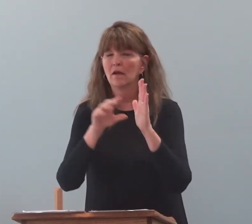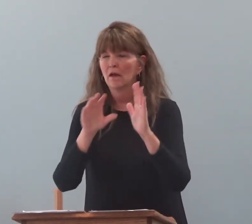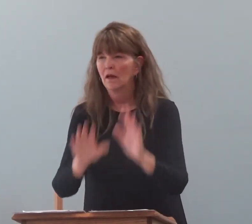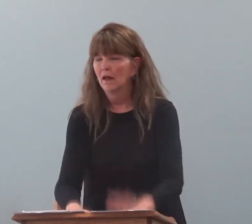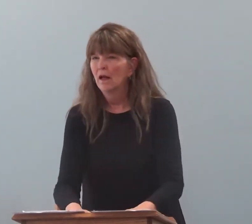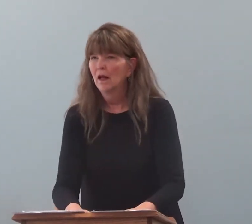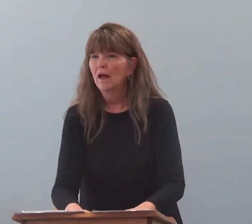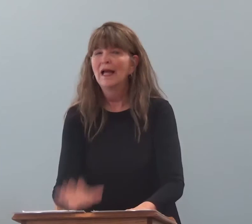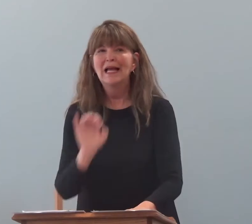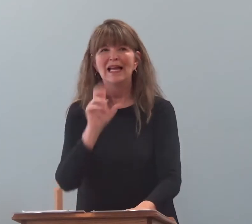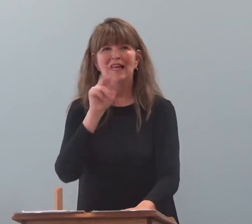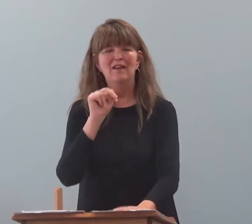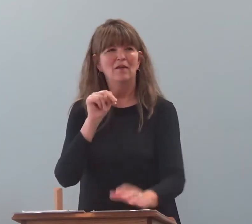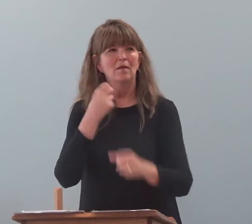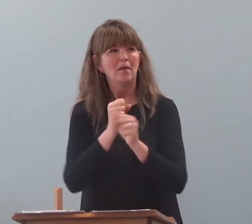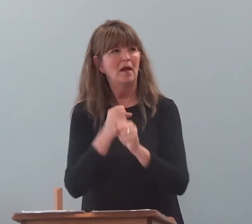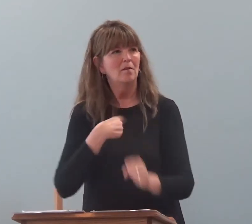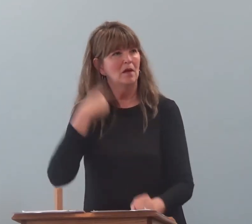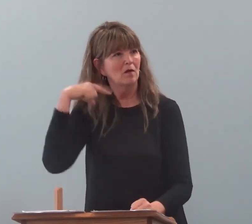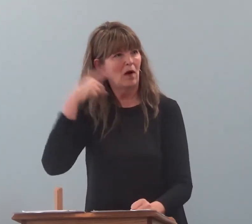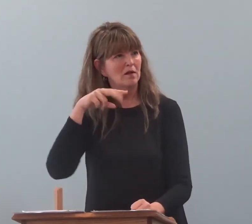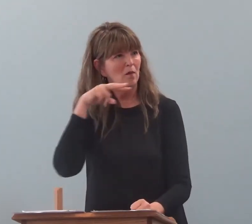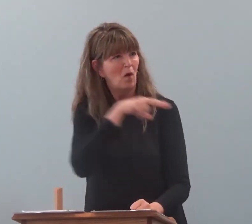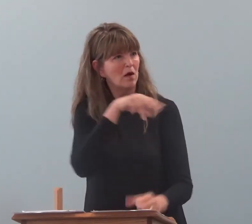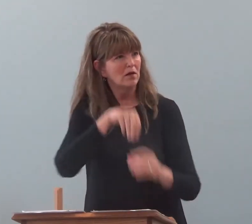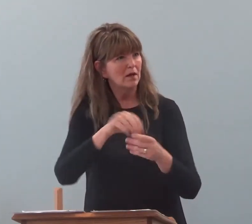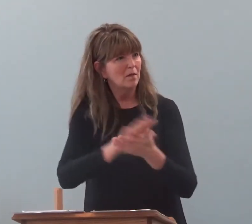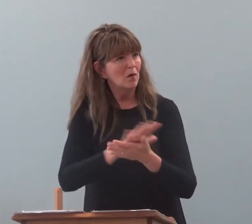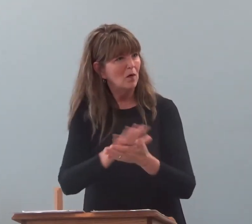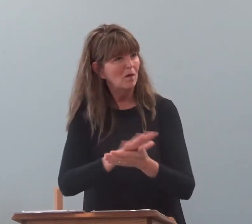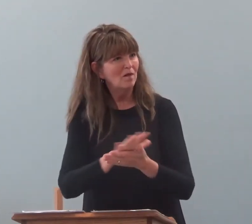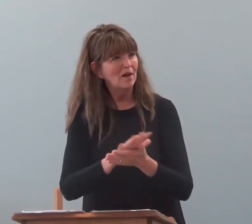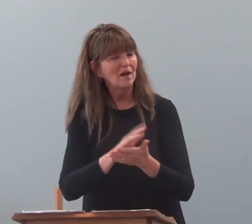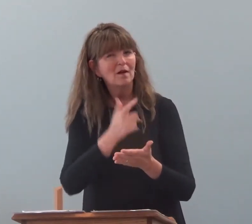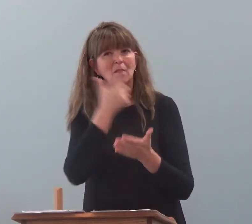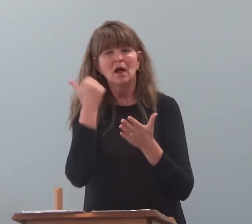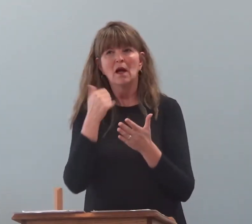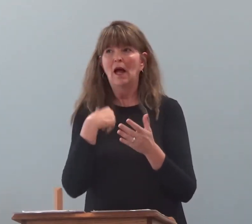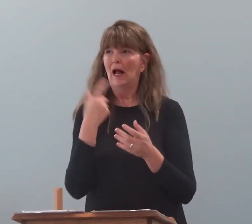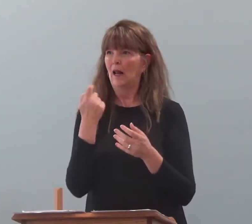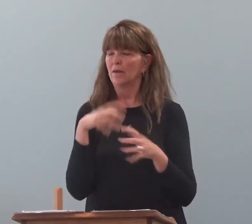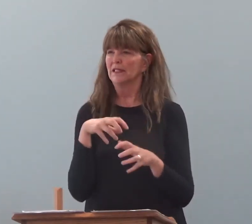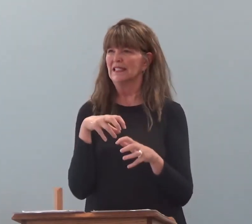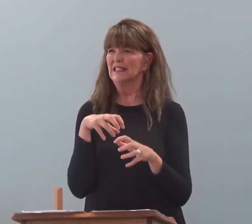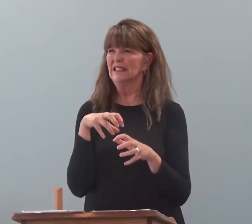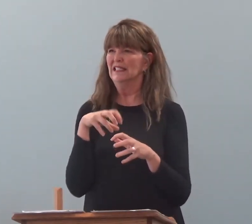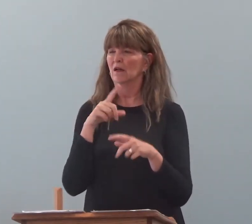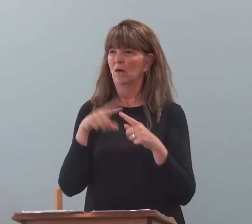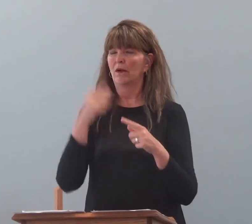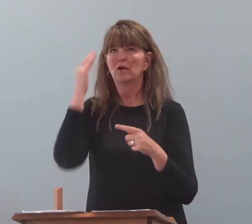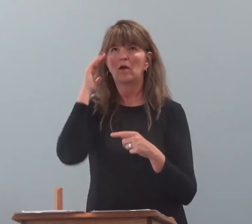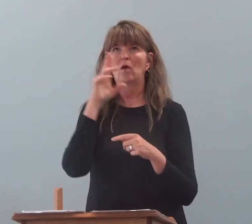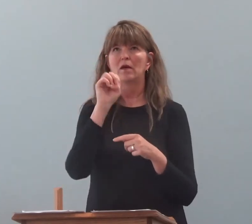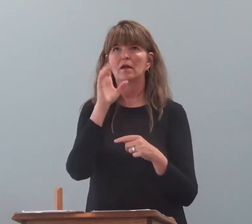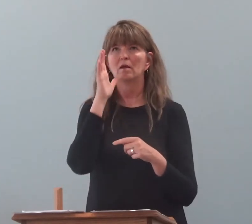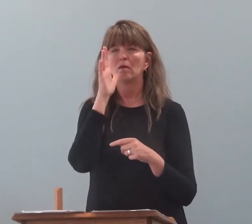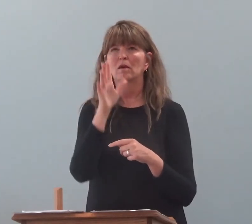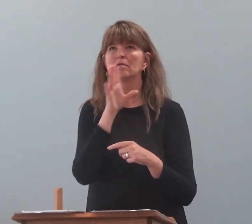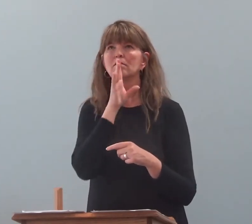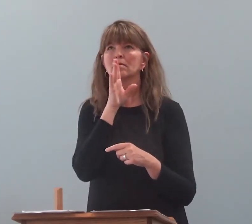the most negative character. And it makes me crazy to even watch him when I'm watching the movie.